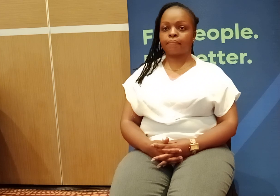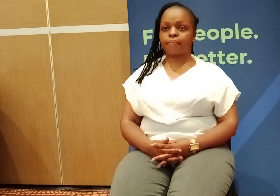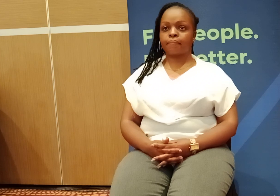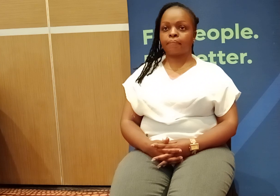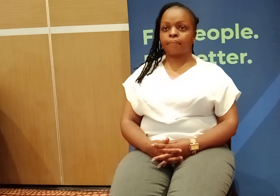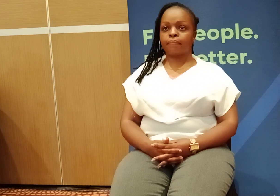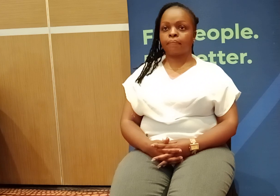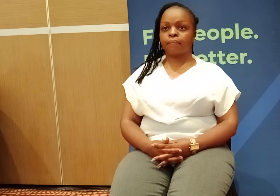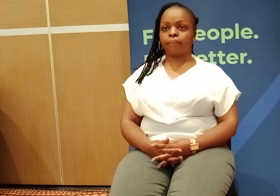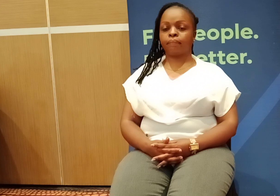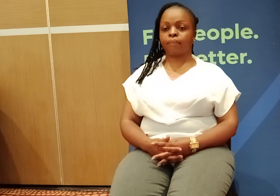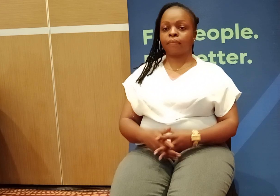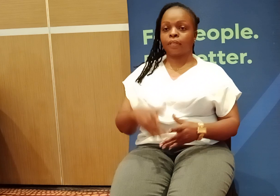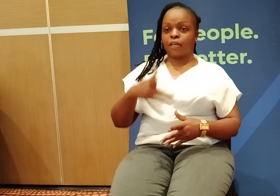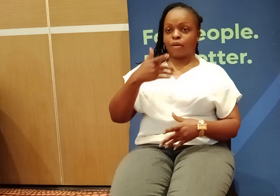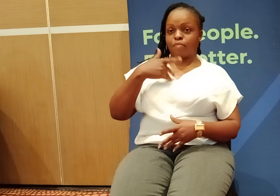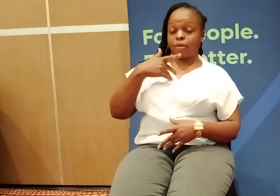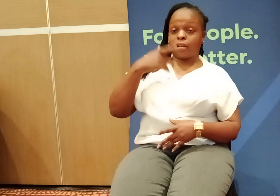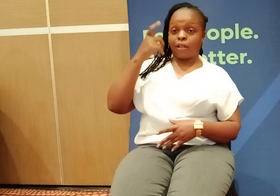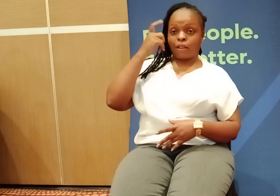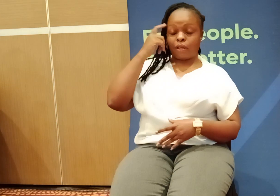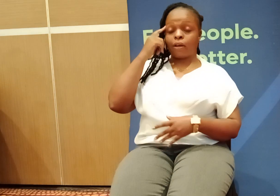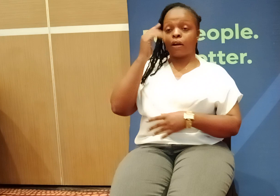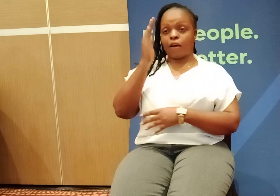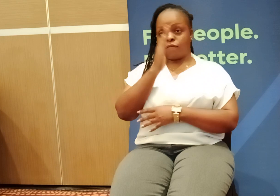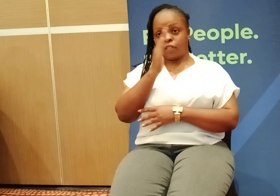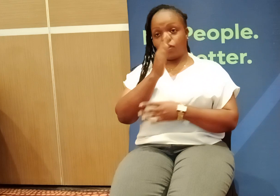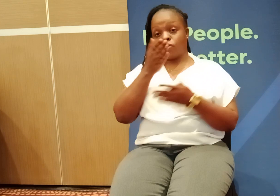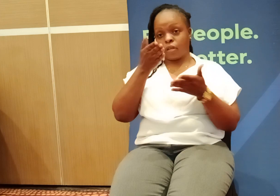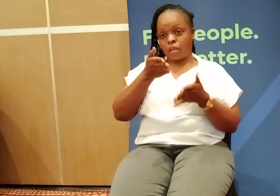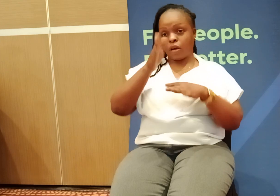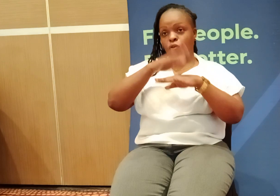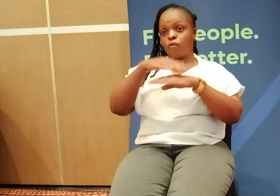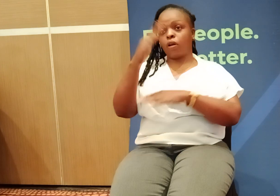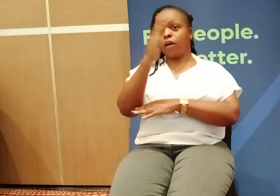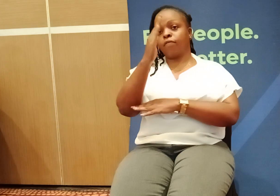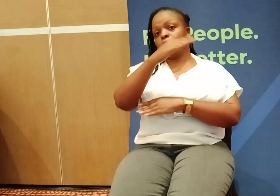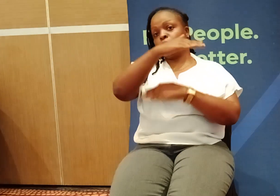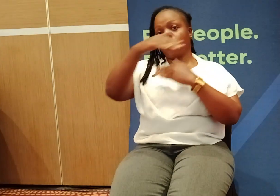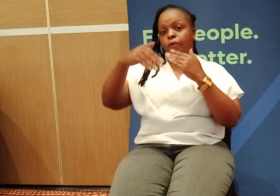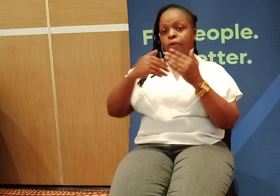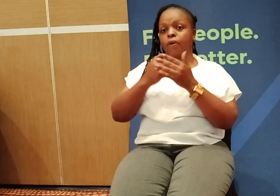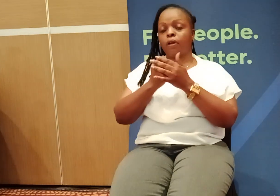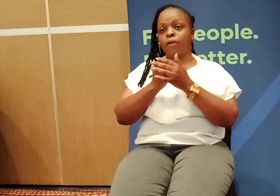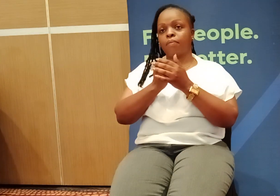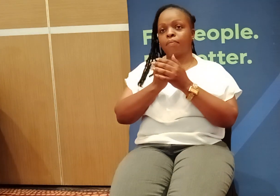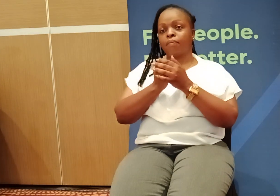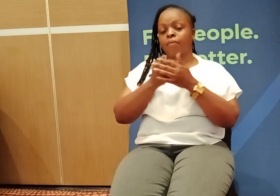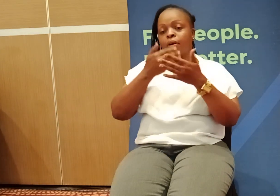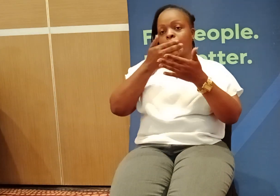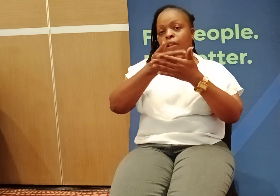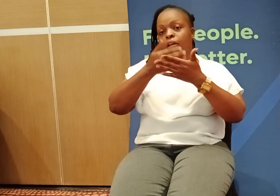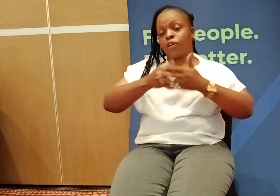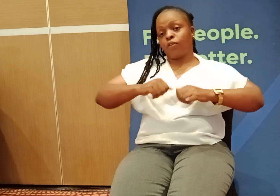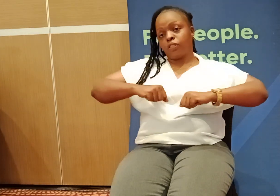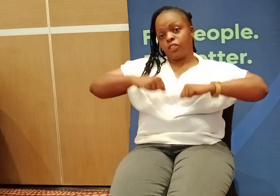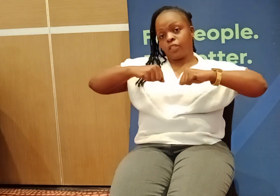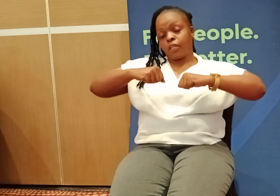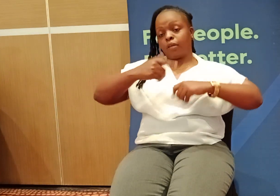I think it's still afternoon, right? Good afternoon, everyone. Thank you, Chairman. I decided this time